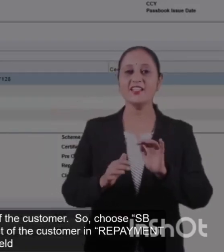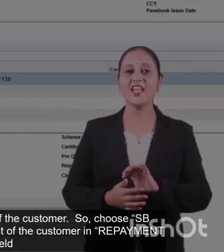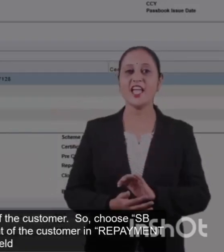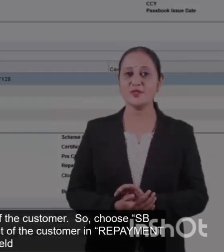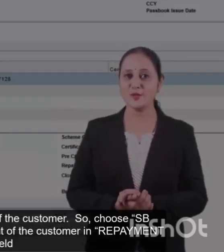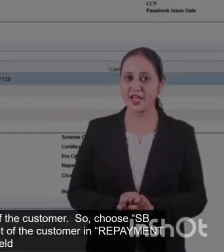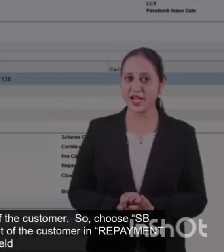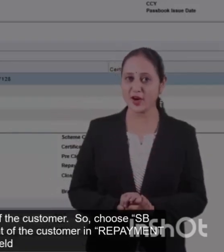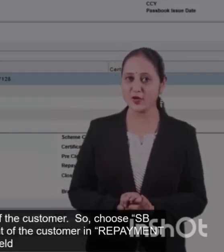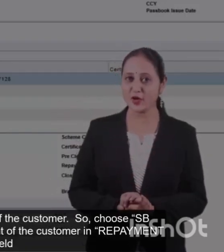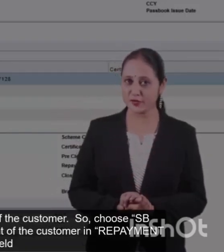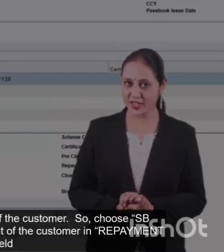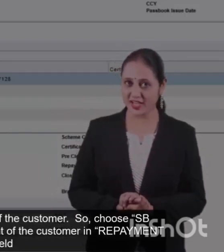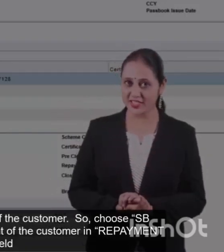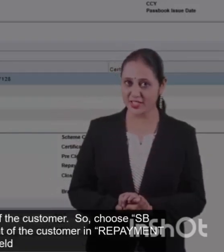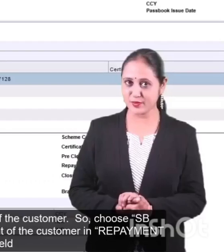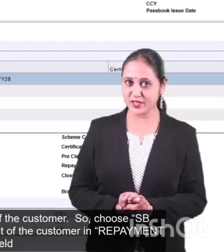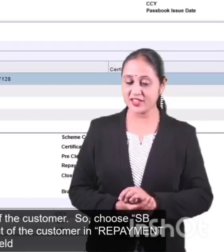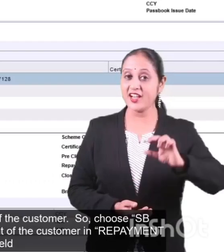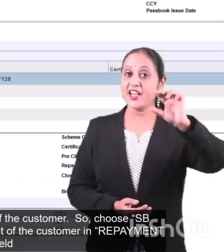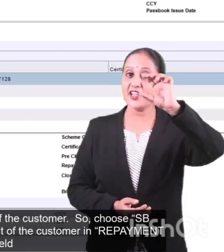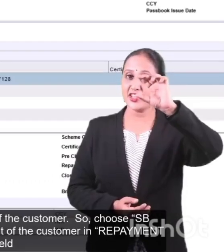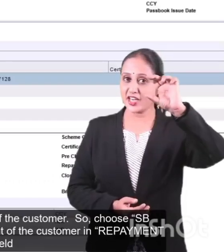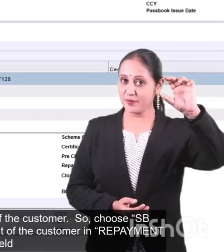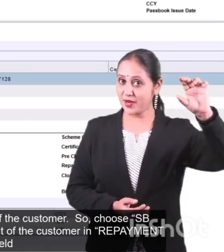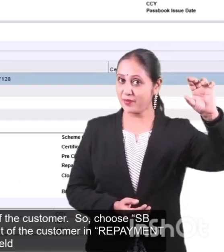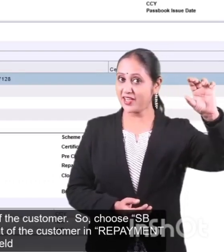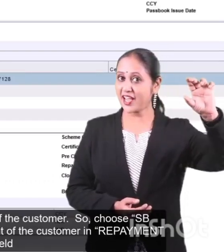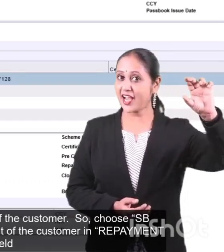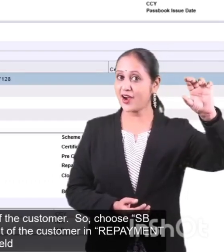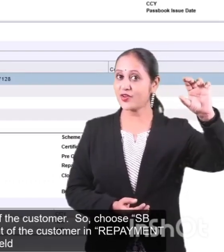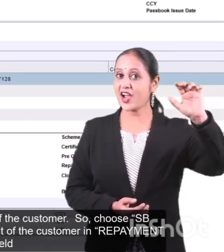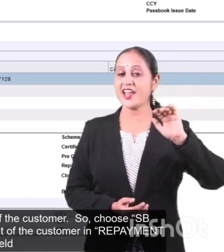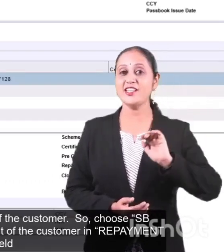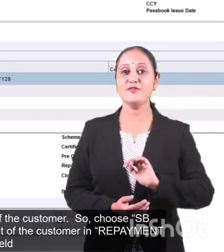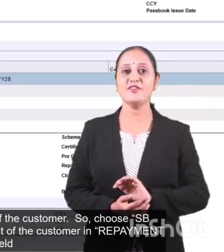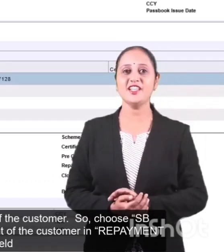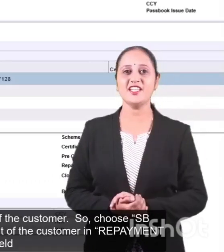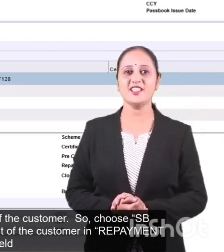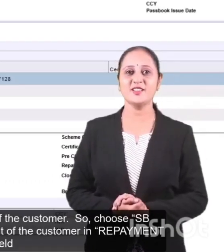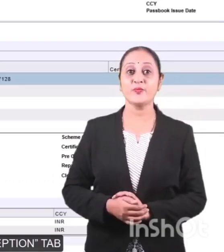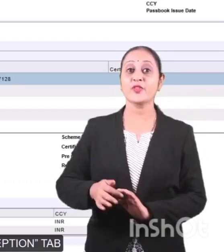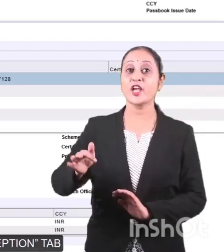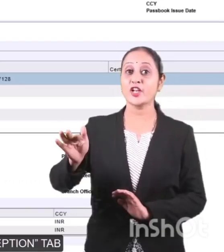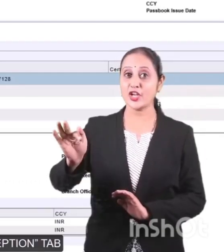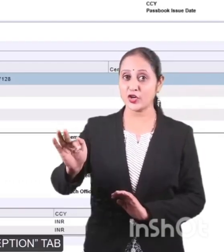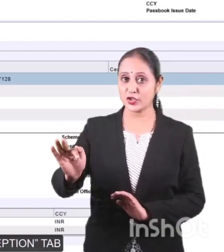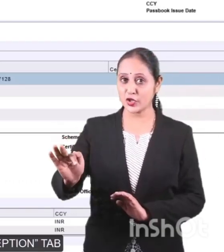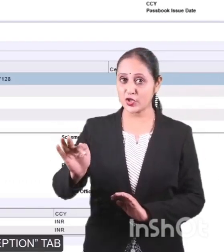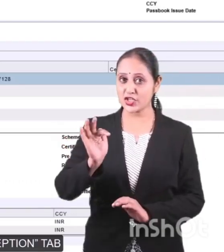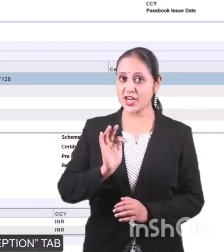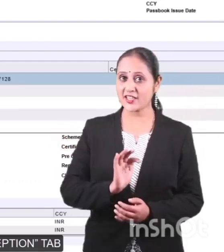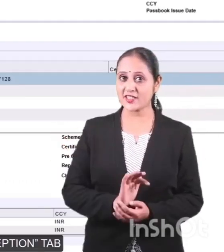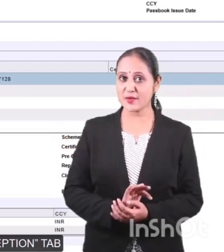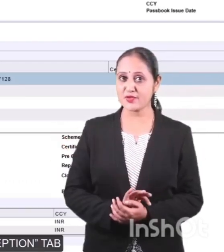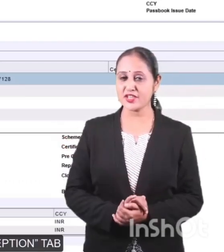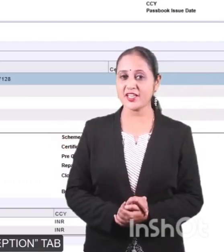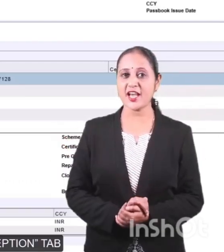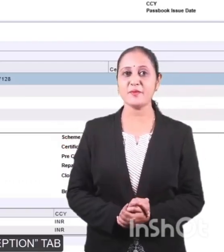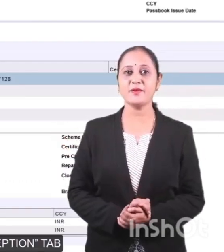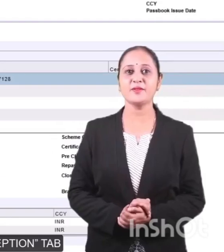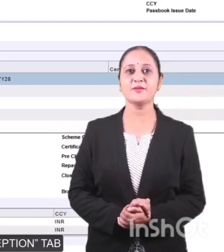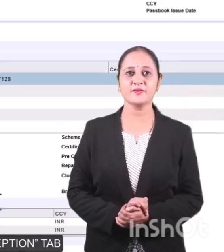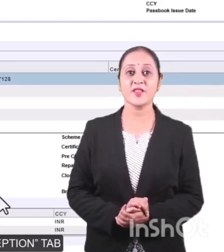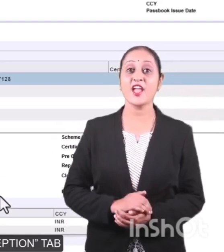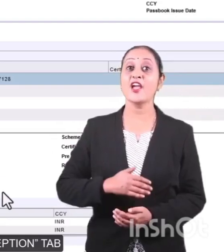field and enter the SB account of the customer in the repayment account ID field. Click on the